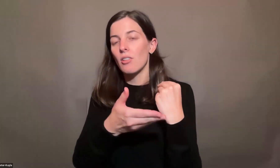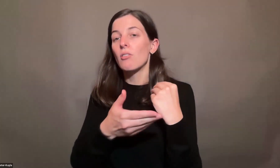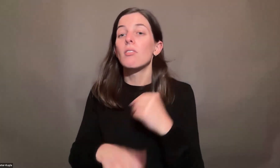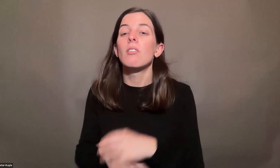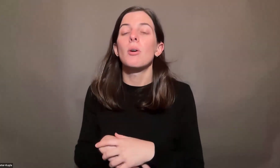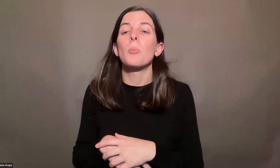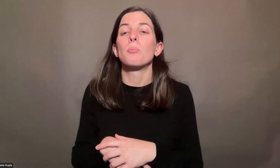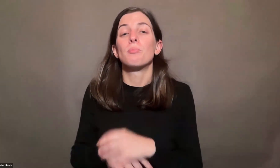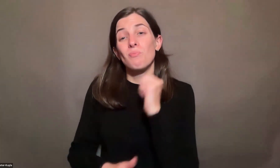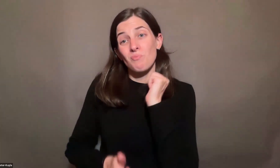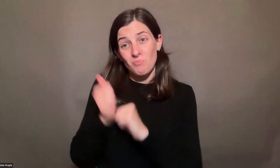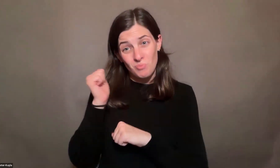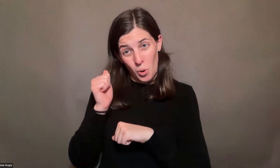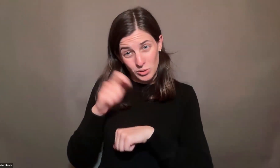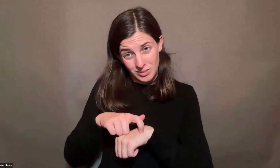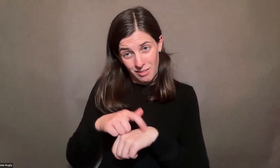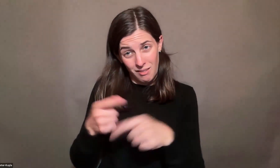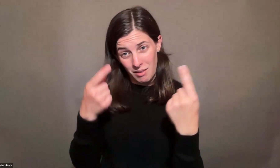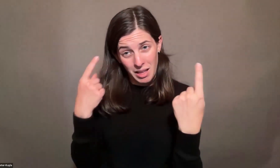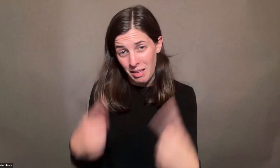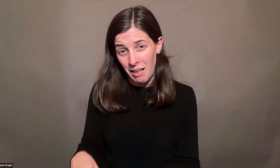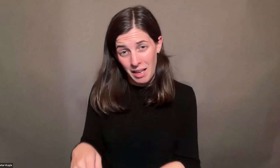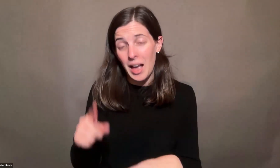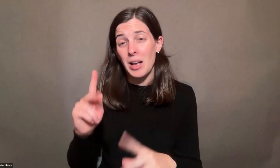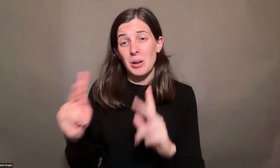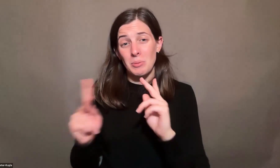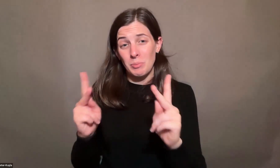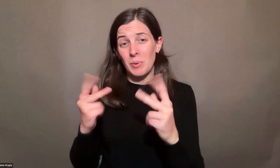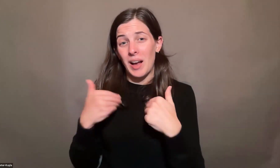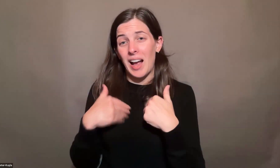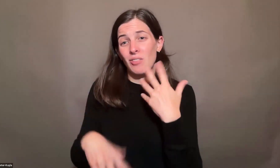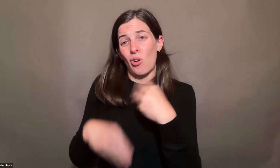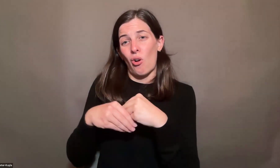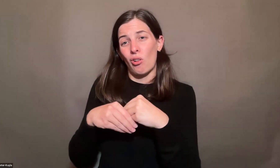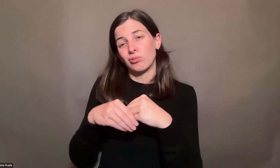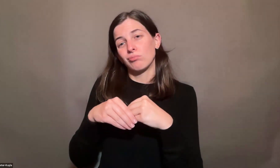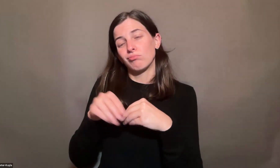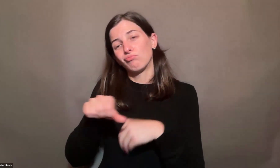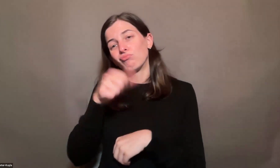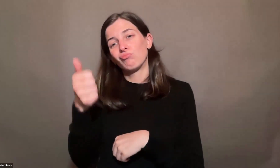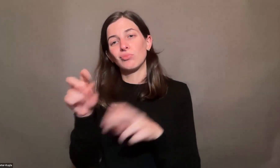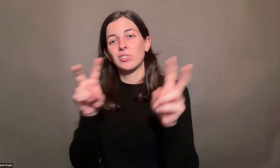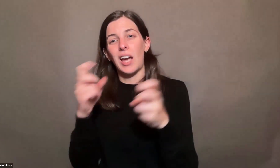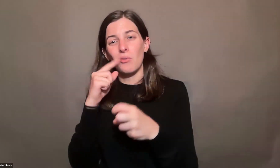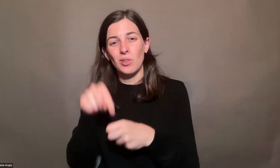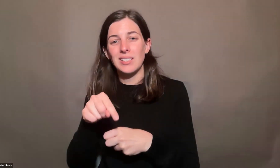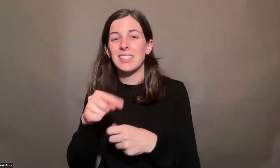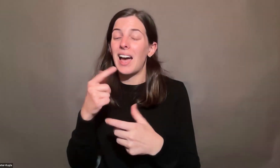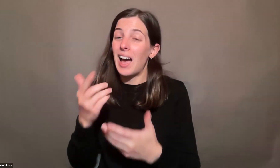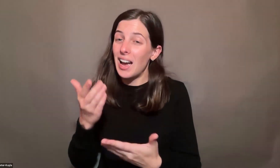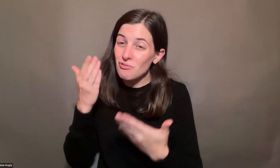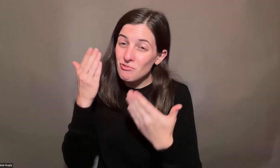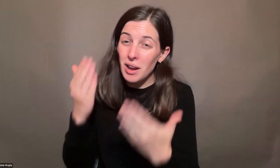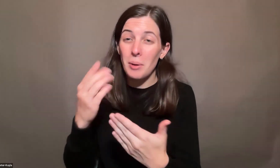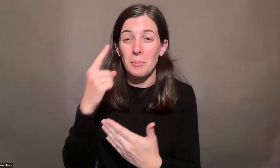will allow the automation of your software to add alternative to text itself. I would always double check this. Software, in my experience at